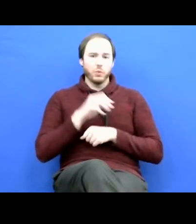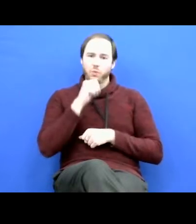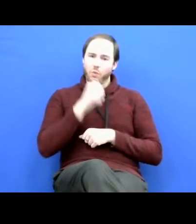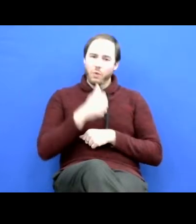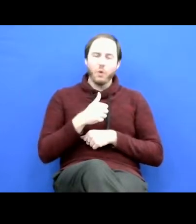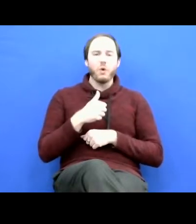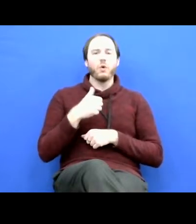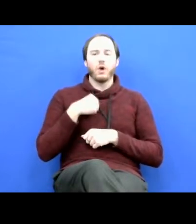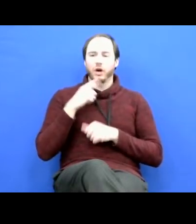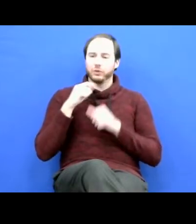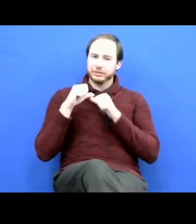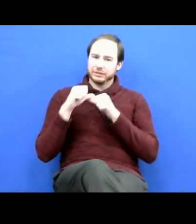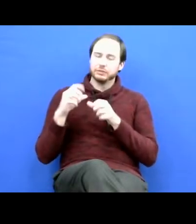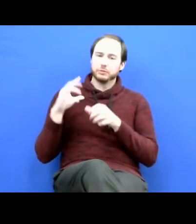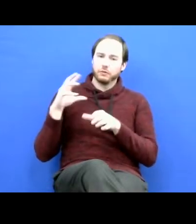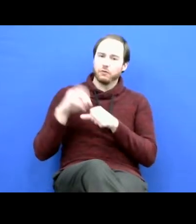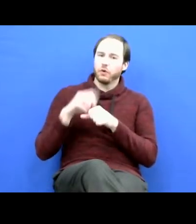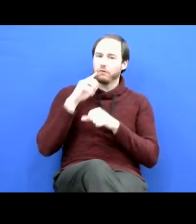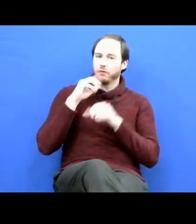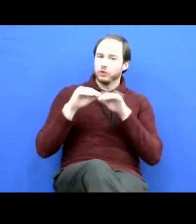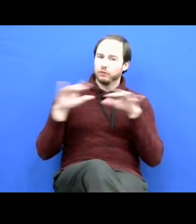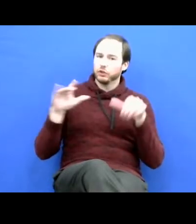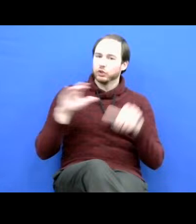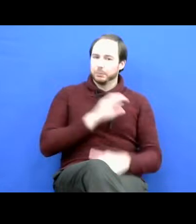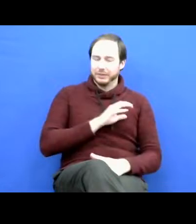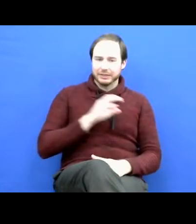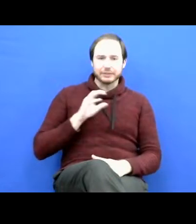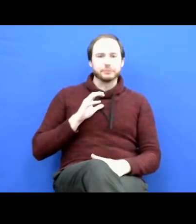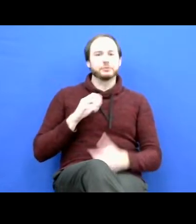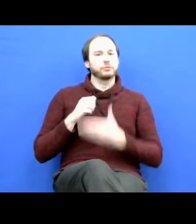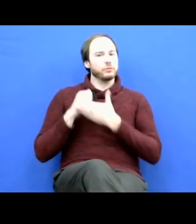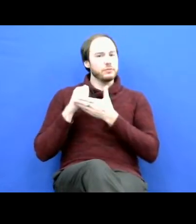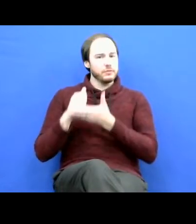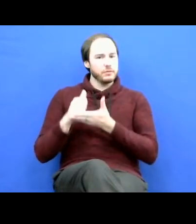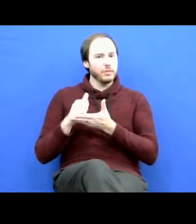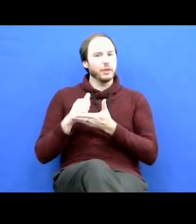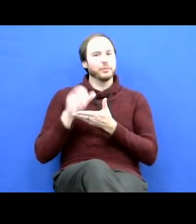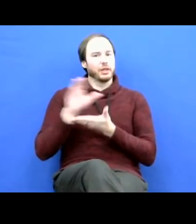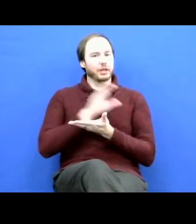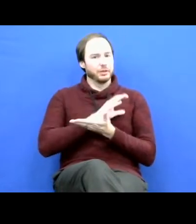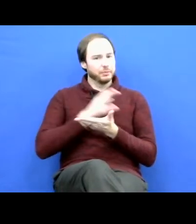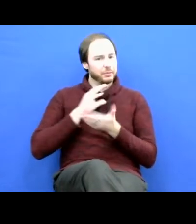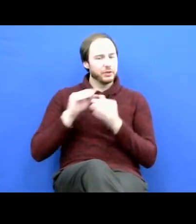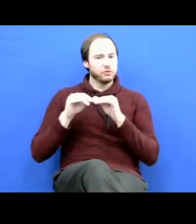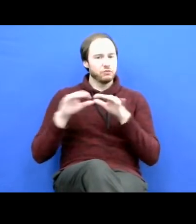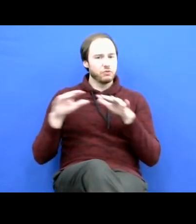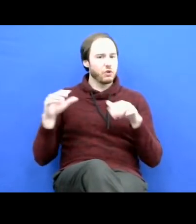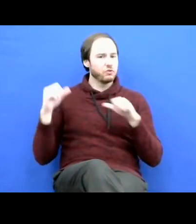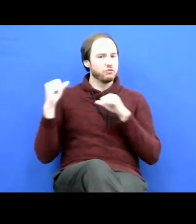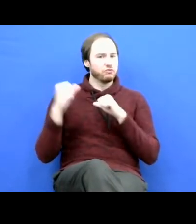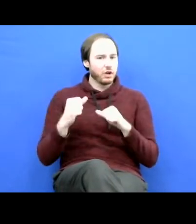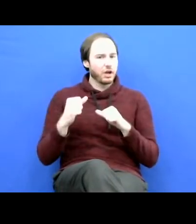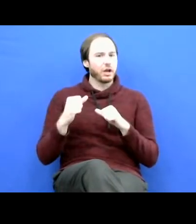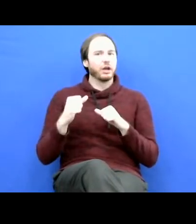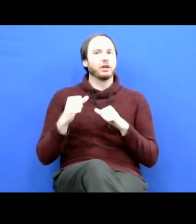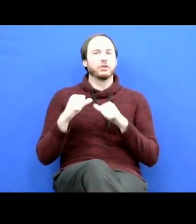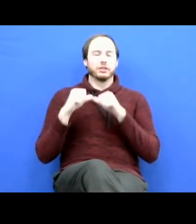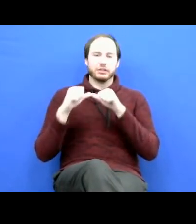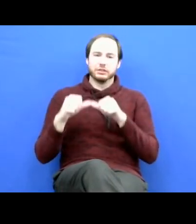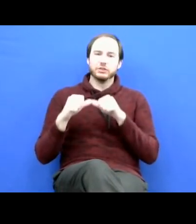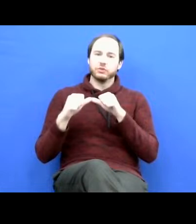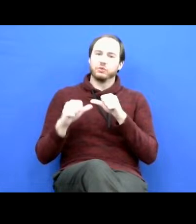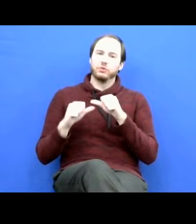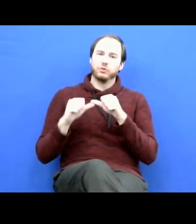work with the diversity committee to help that committee grow and become stronger, and continue to